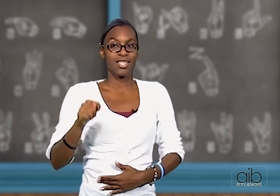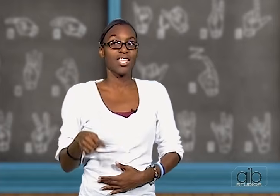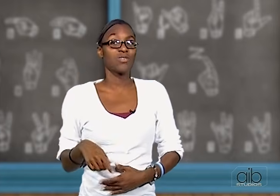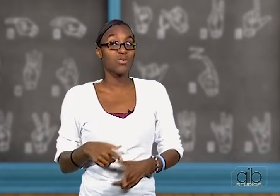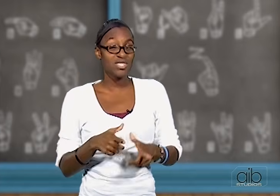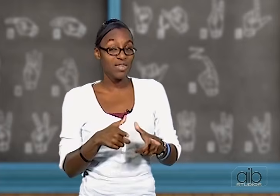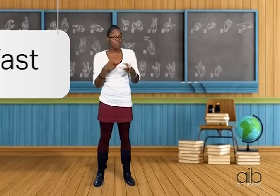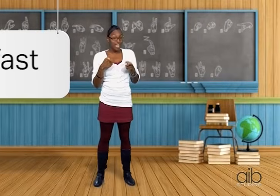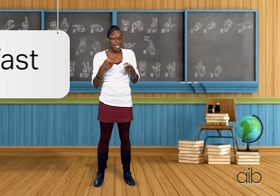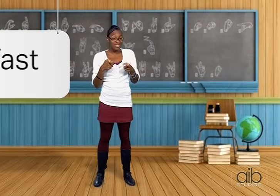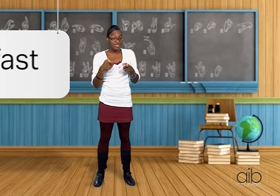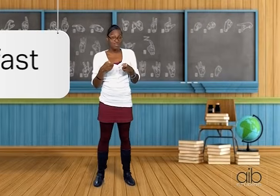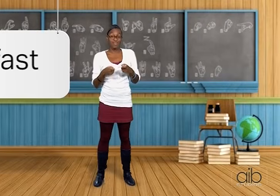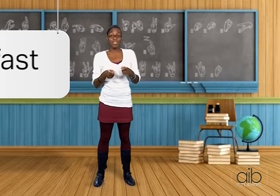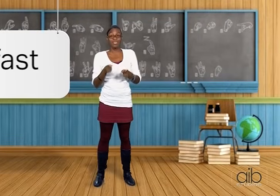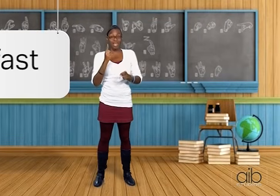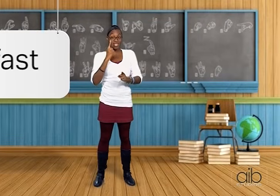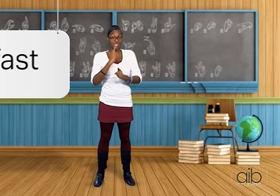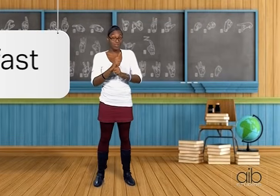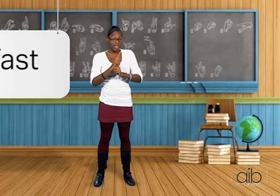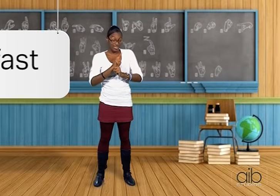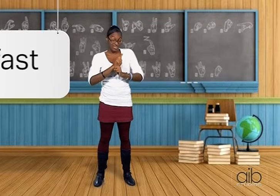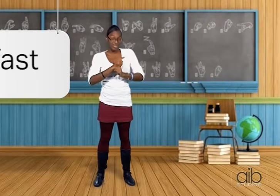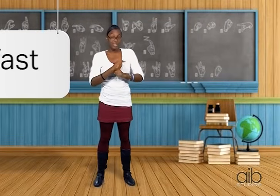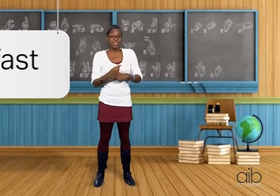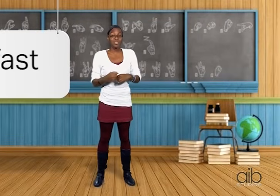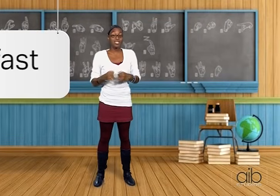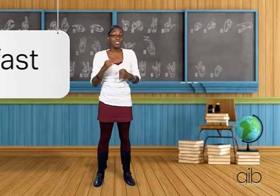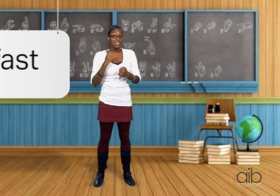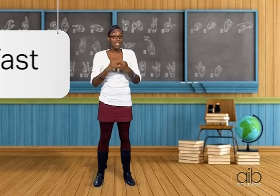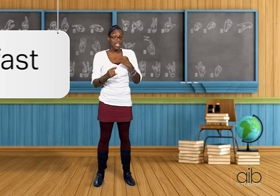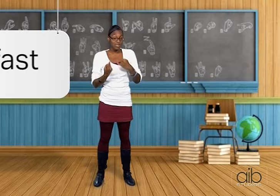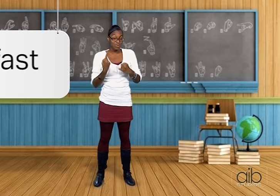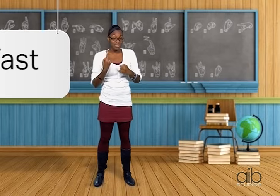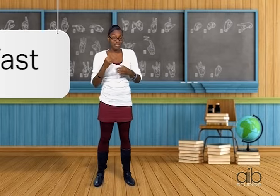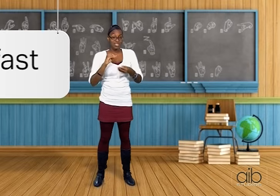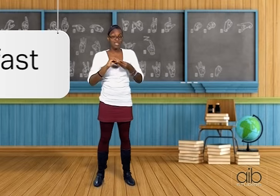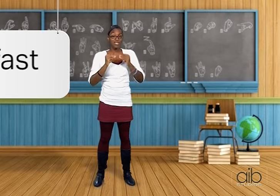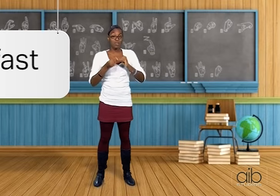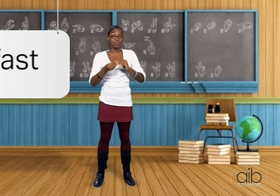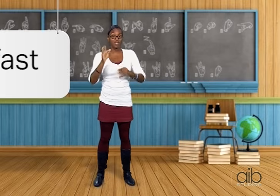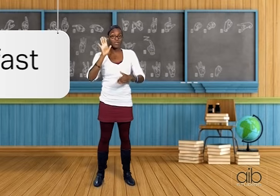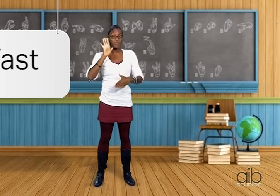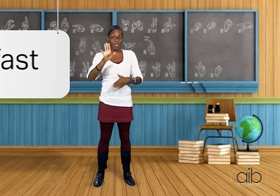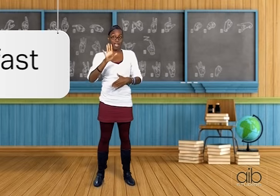If you said fast, that is correct. So this is the last one. This is number 5.